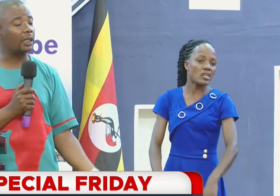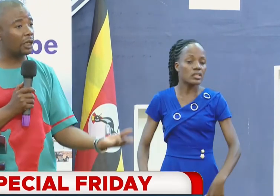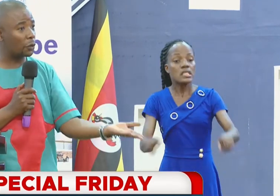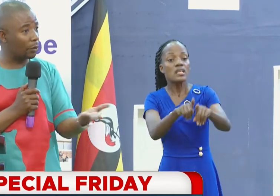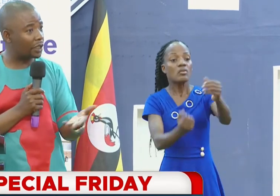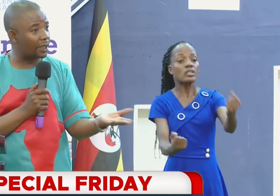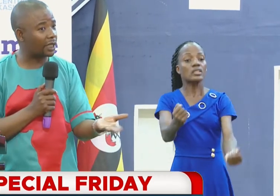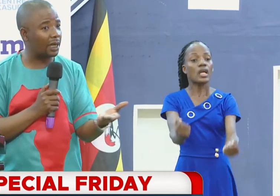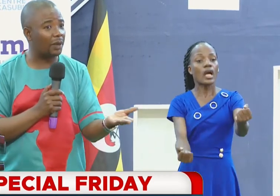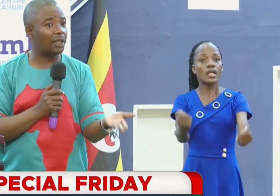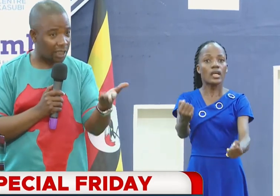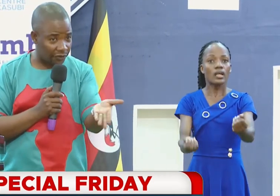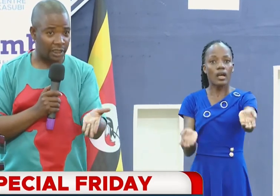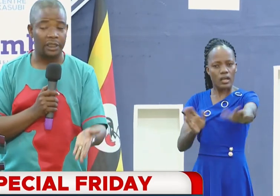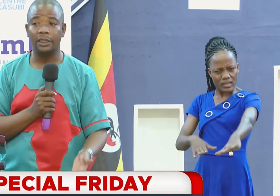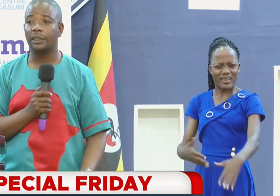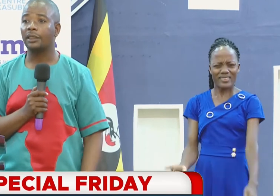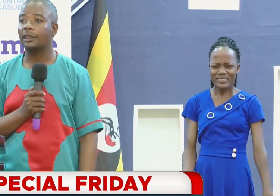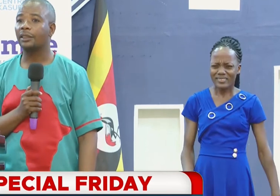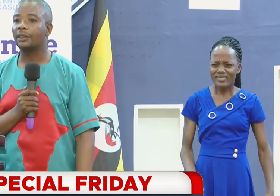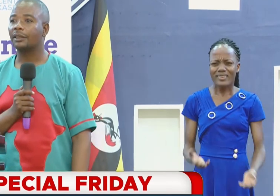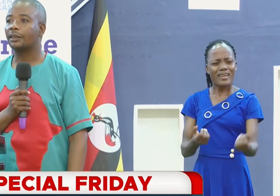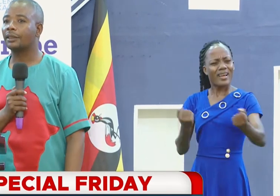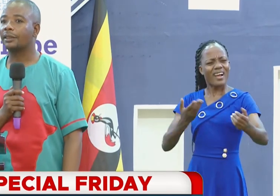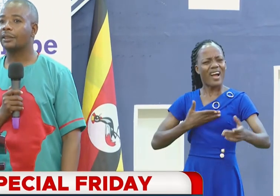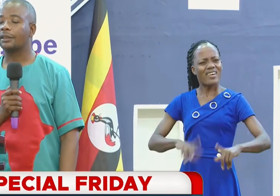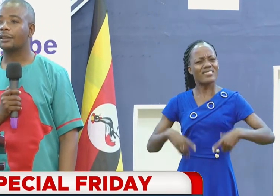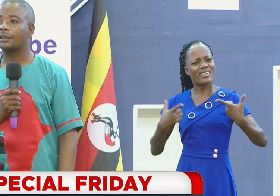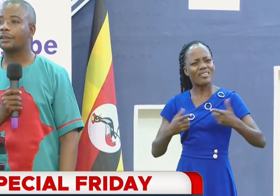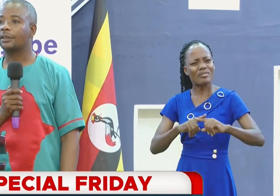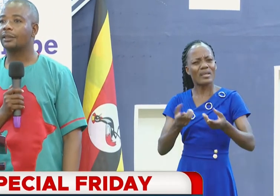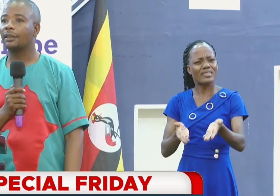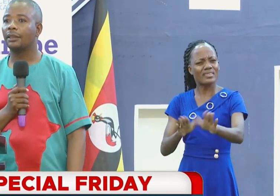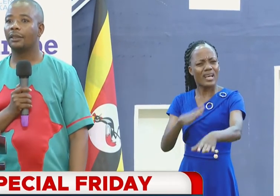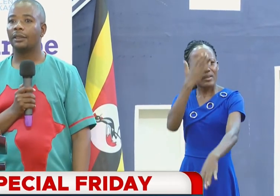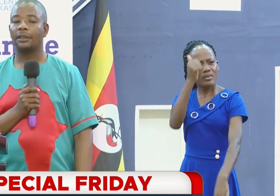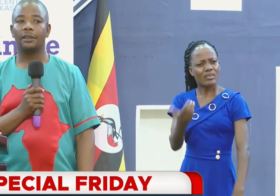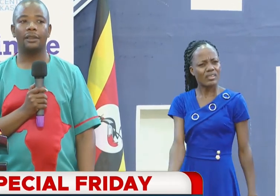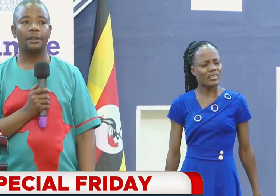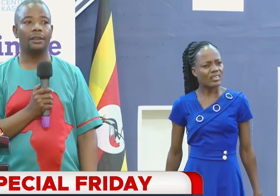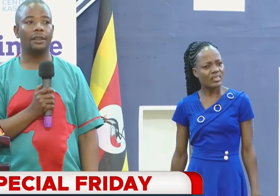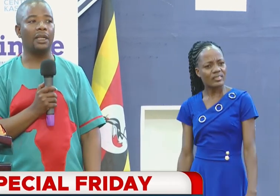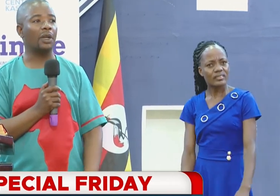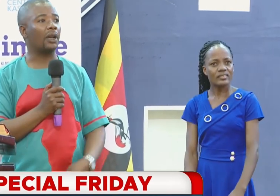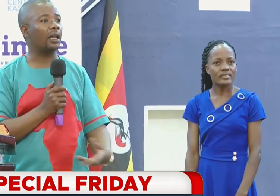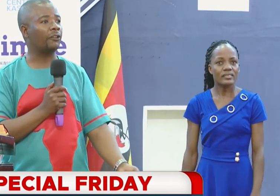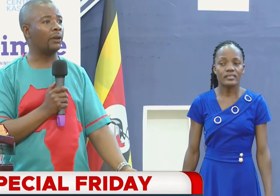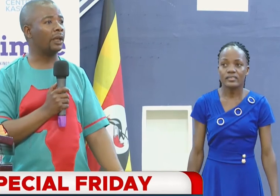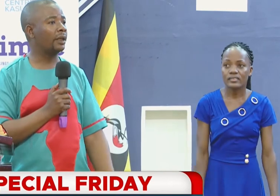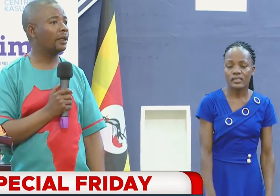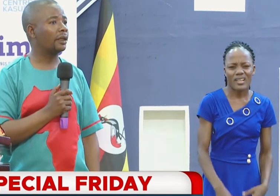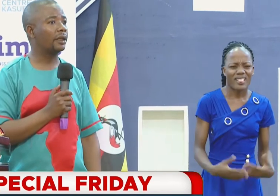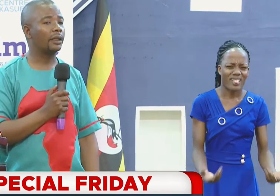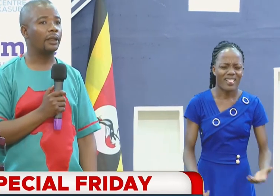cars died. And you say a car now is spoiled. Now a machine that doesn't have life. What is wrong with